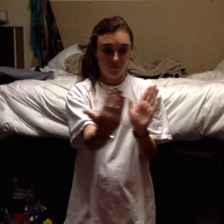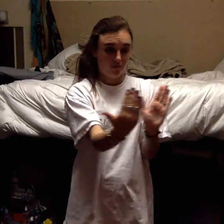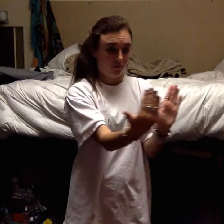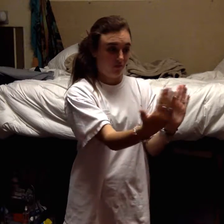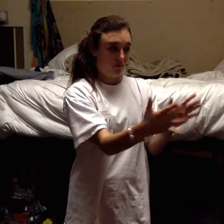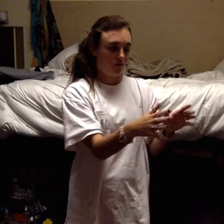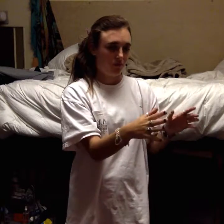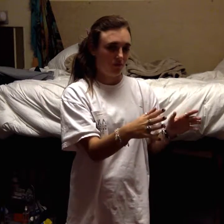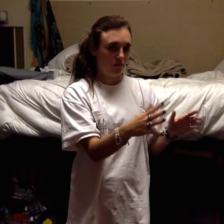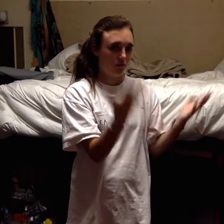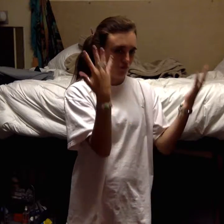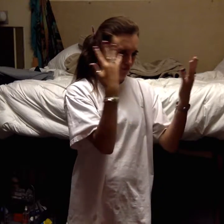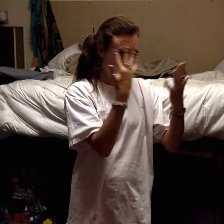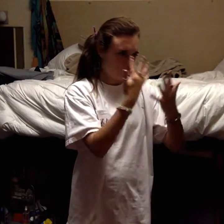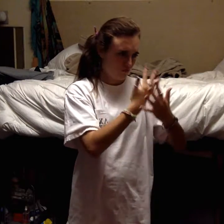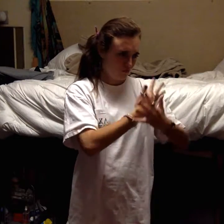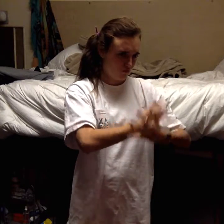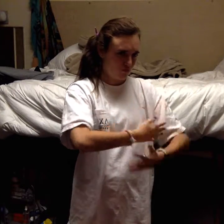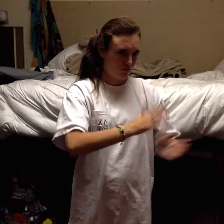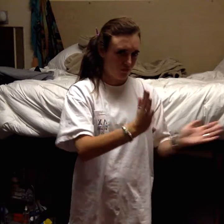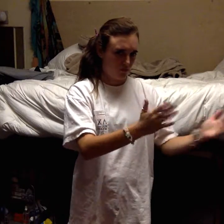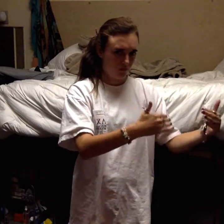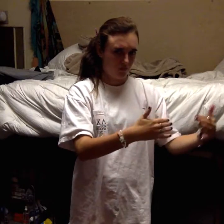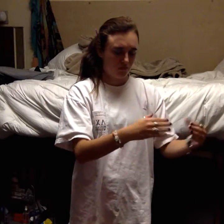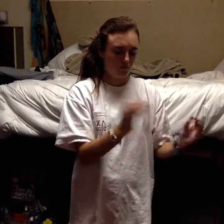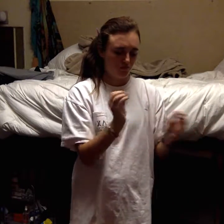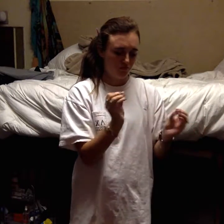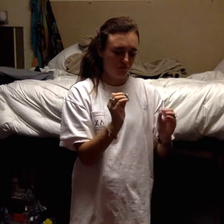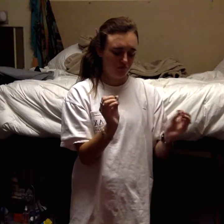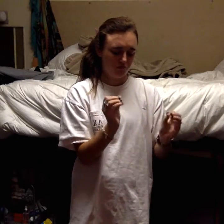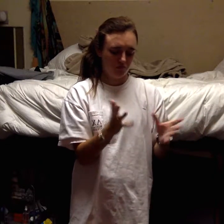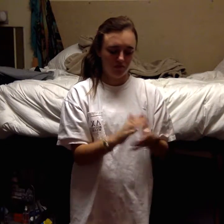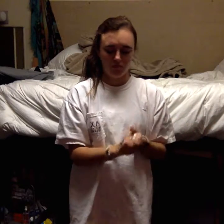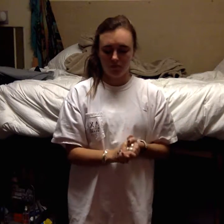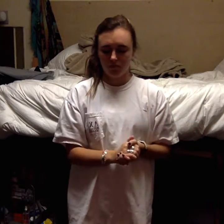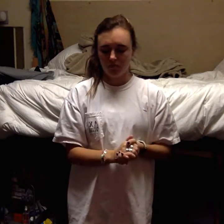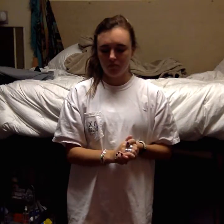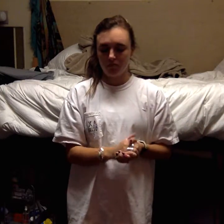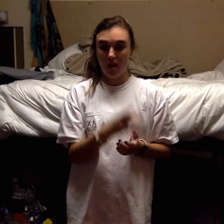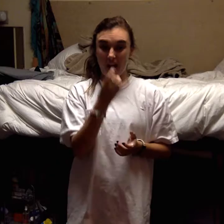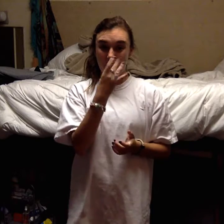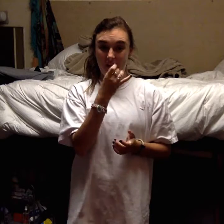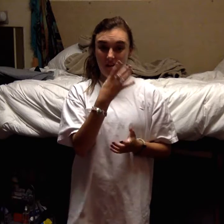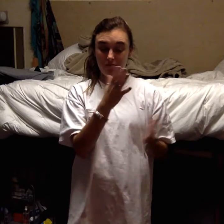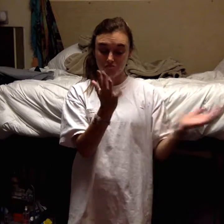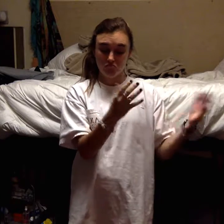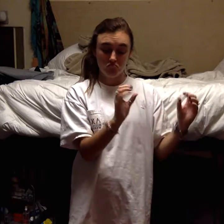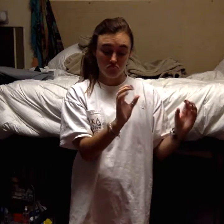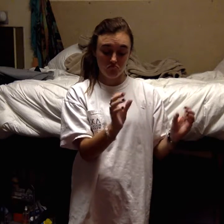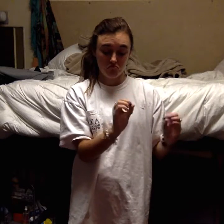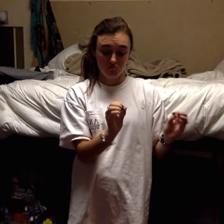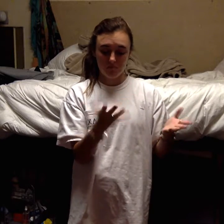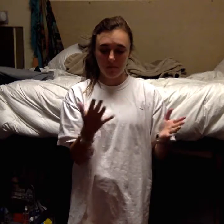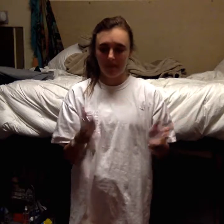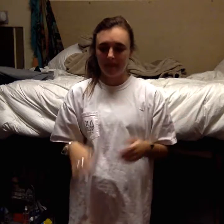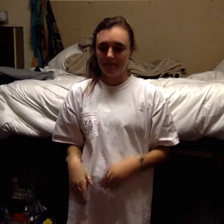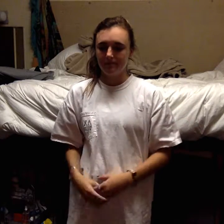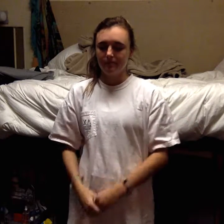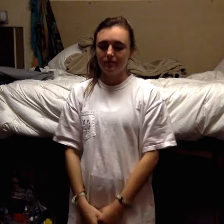light does not travel around corners. Okay. What I would like you to do, let's see, okay, you may start